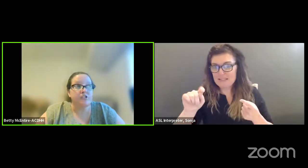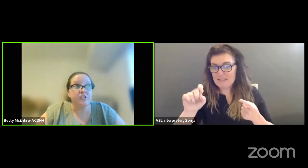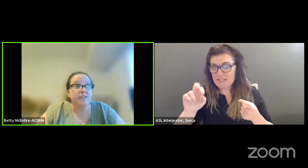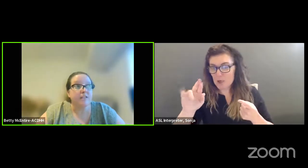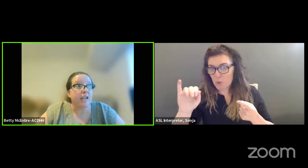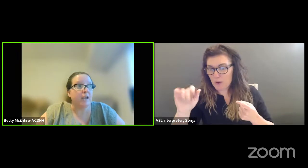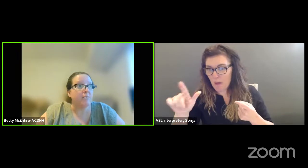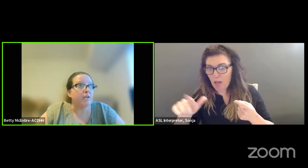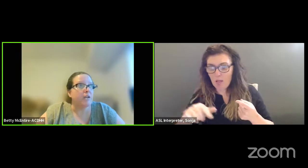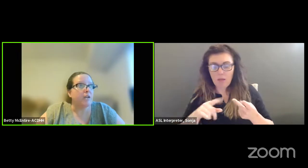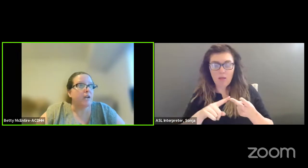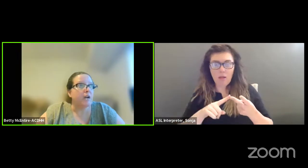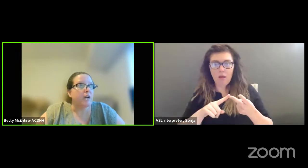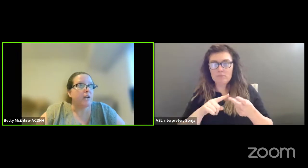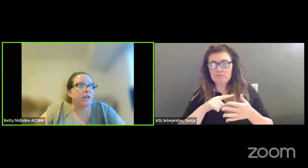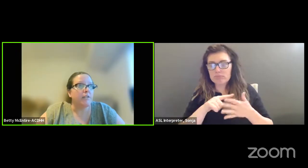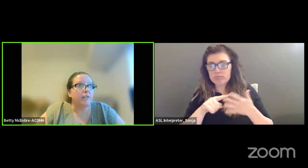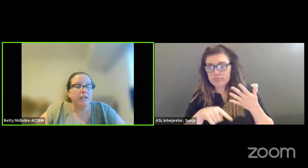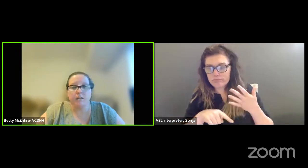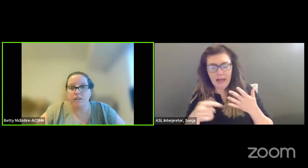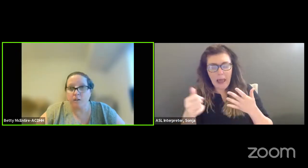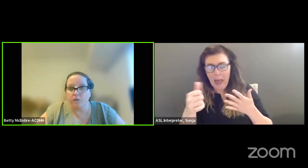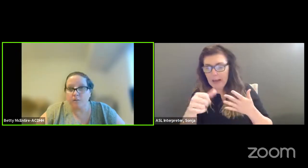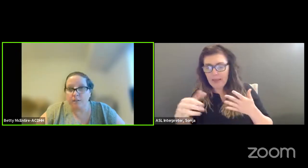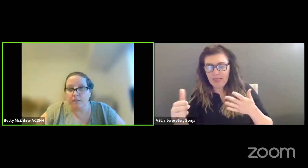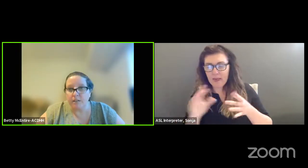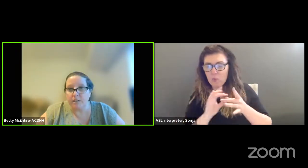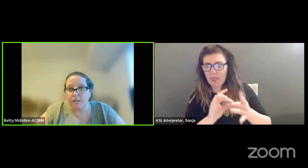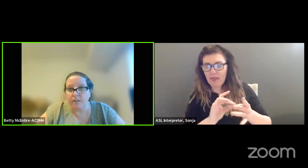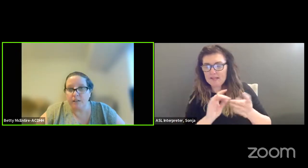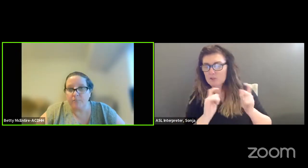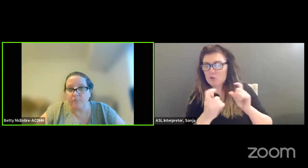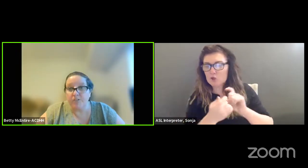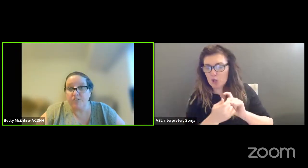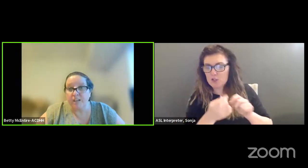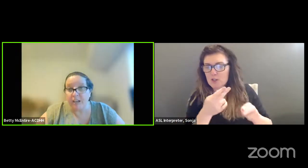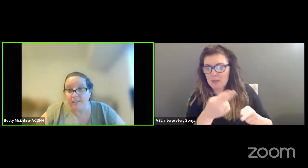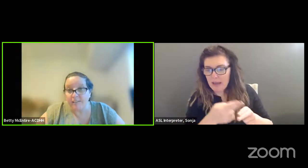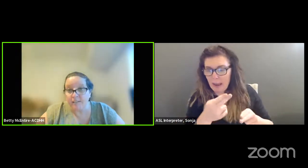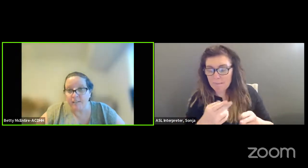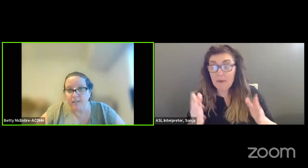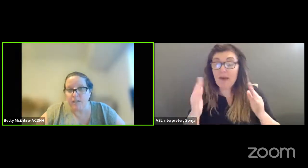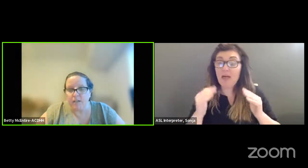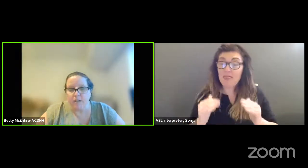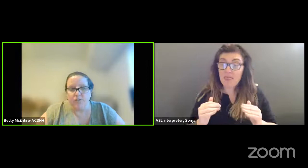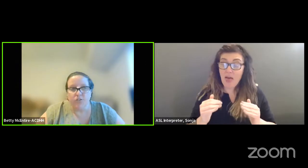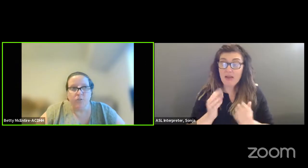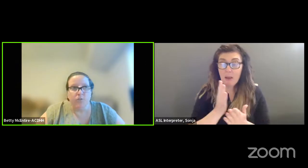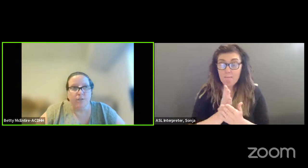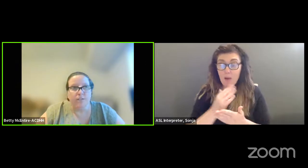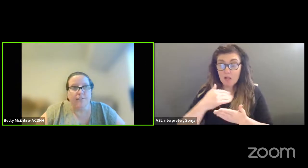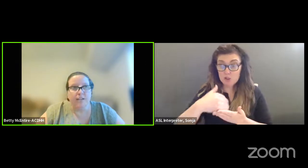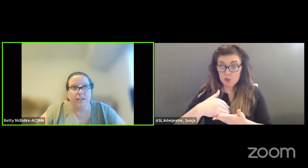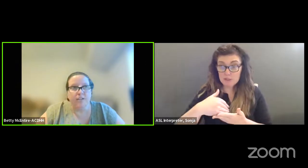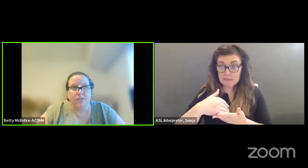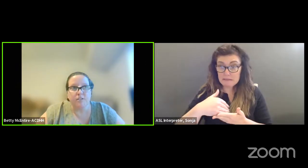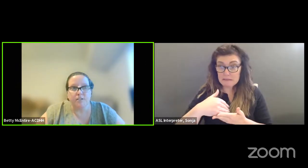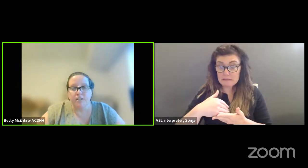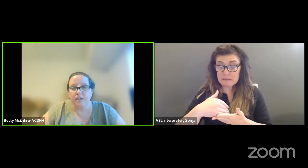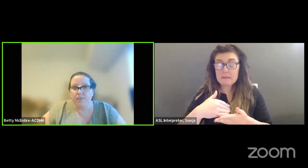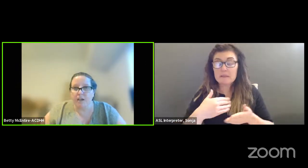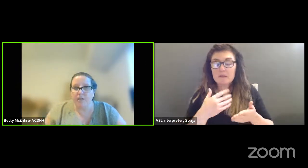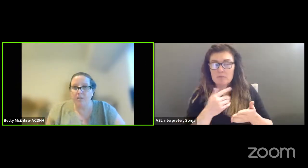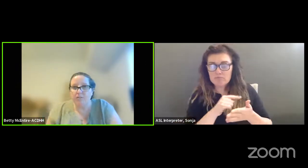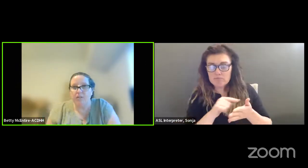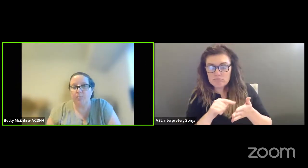to changing the name. And then there would be a budget ask to allow the